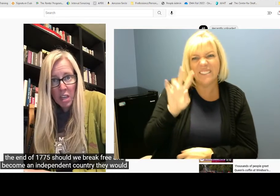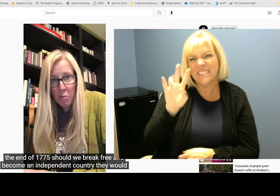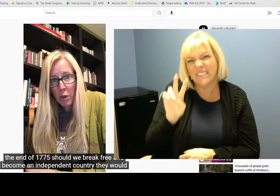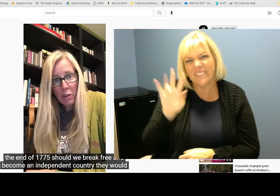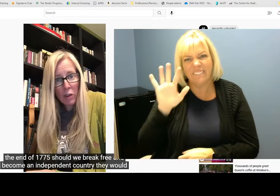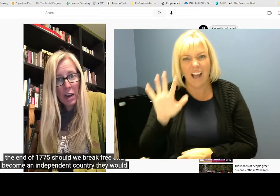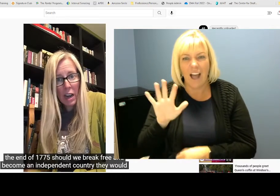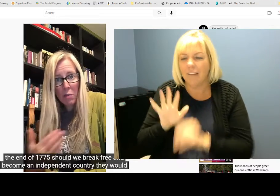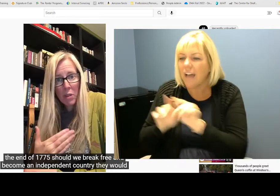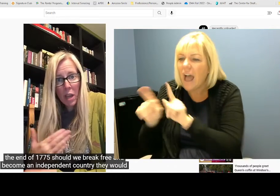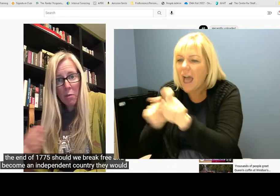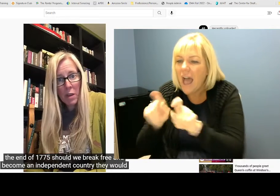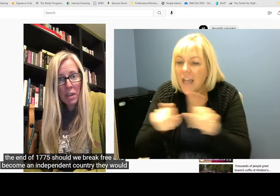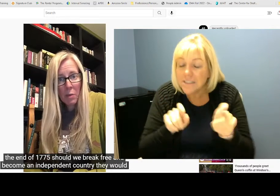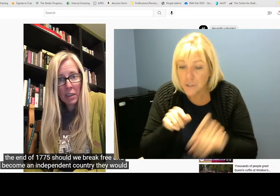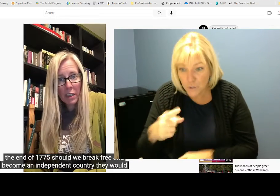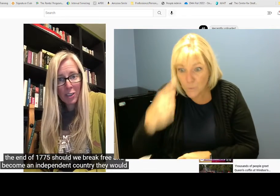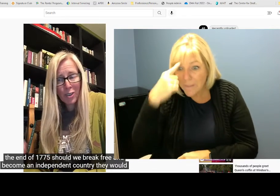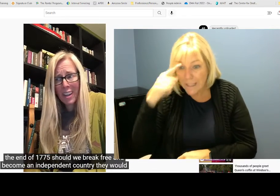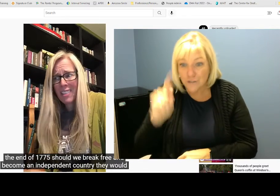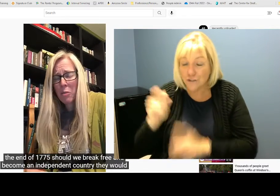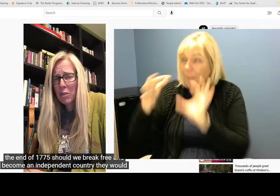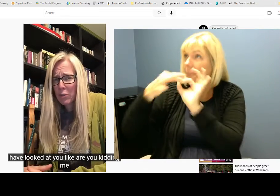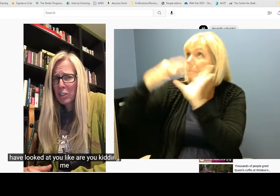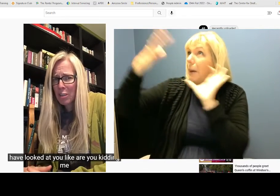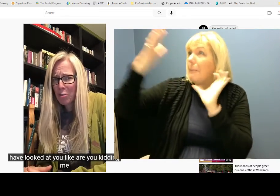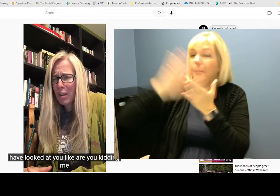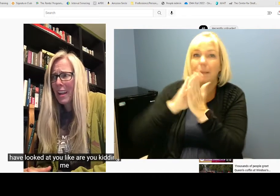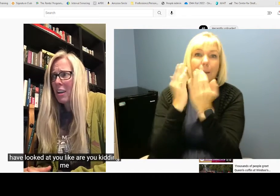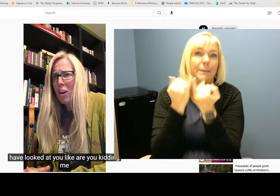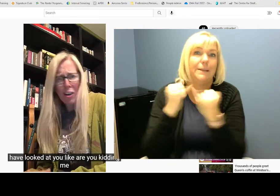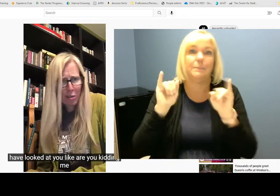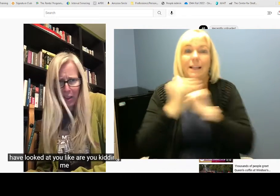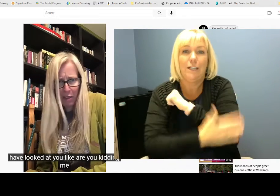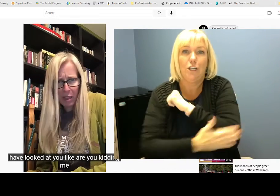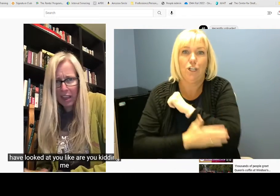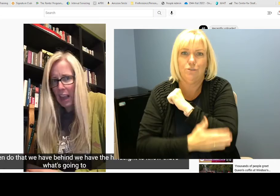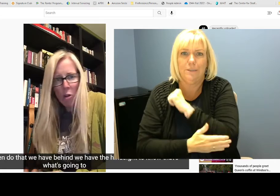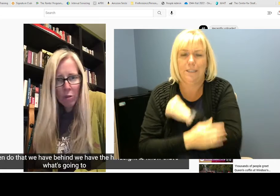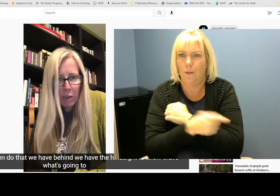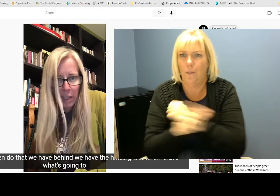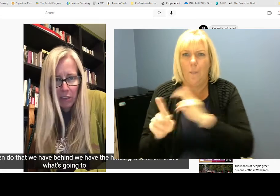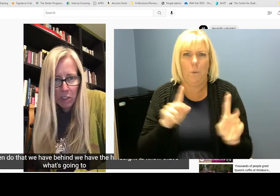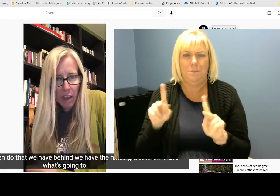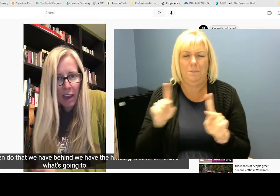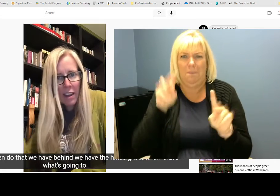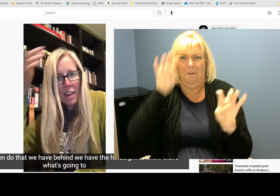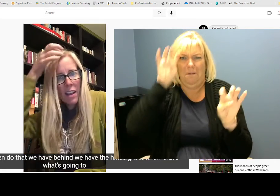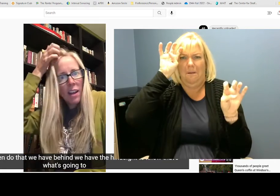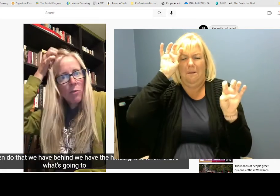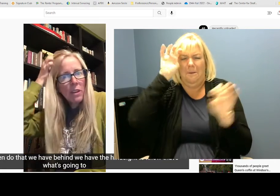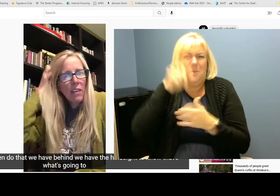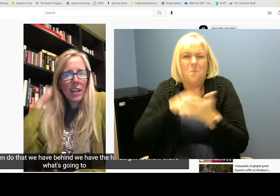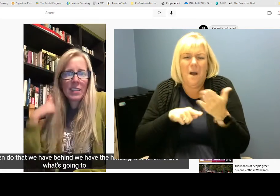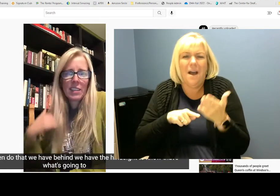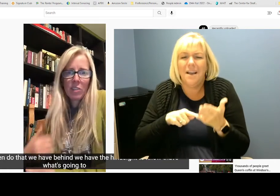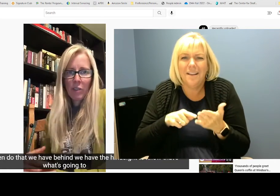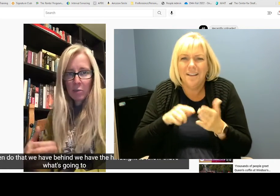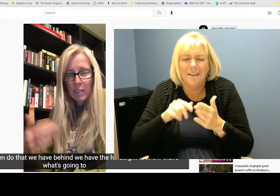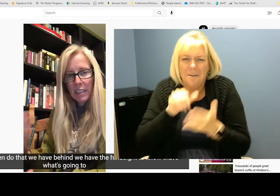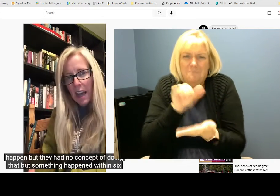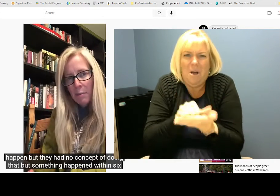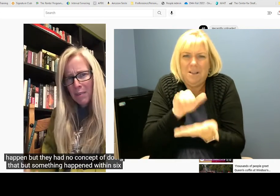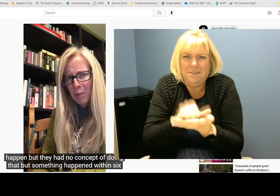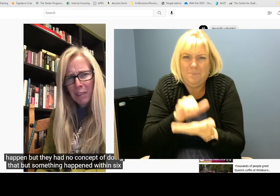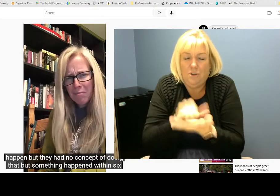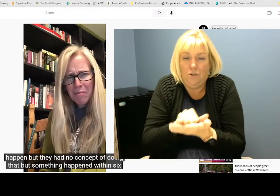should we break free and become an independent country, they would have looked at you like, are you kidding me? How would we even do that? We have the hindsight to know that's